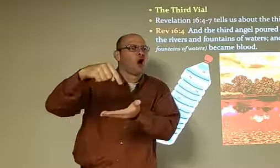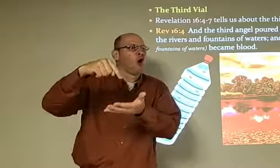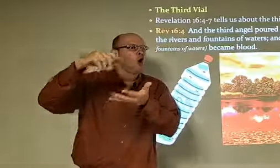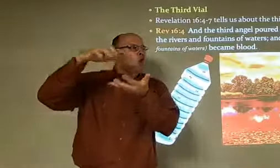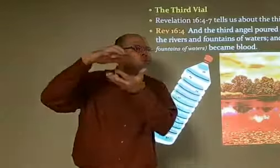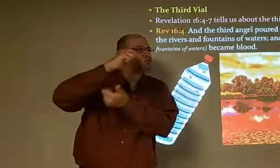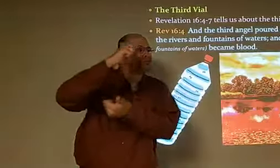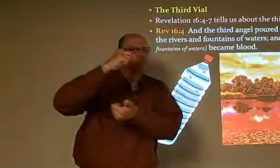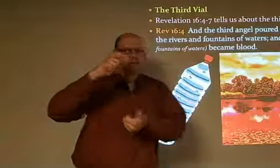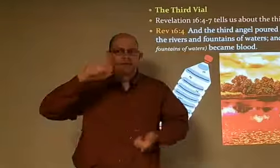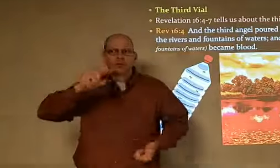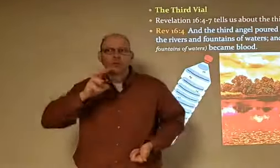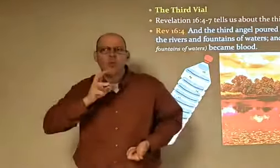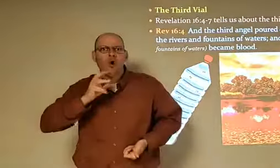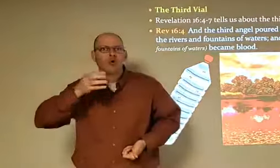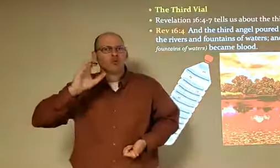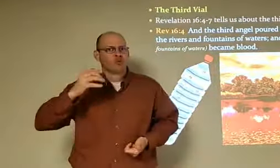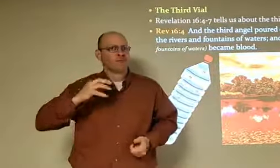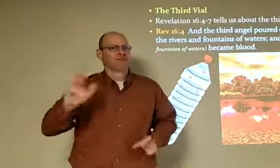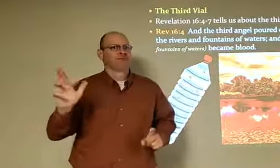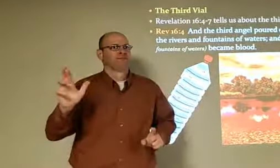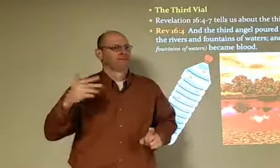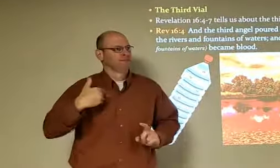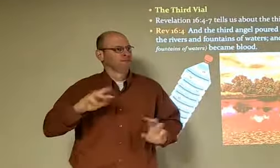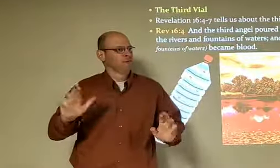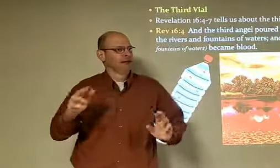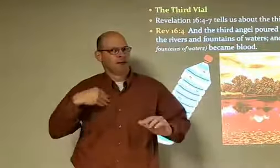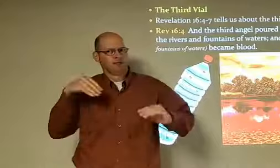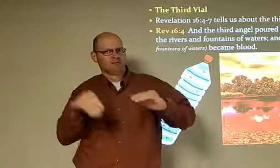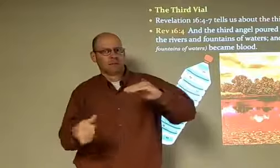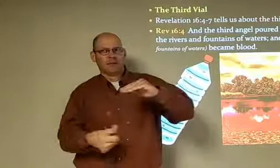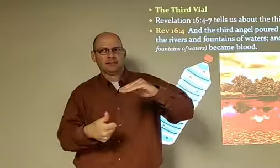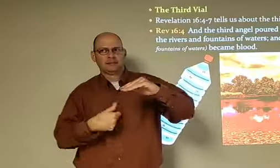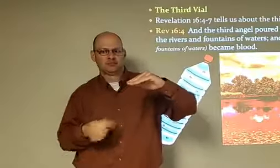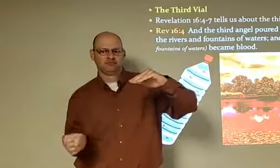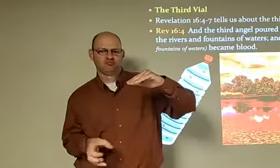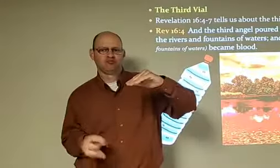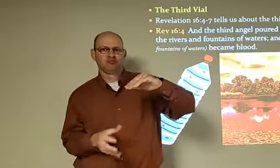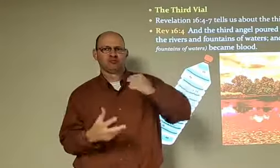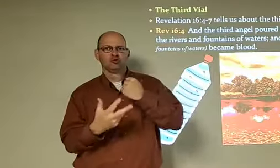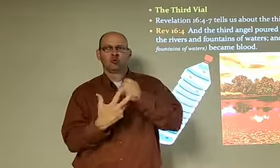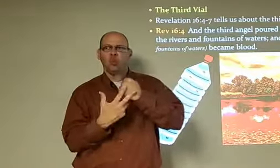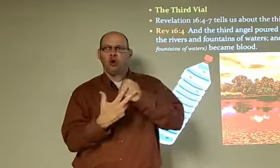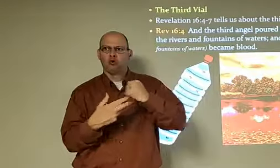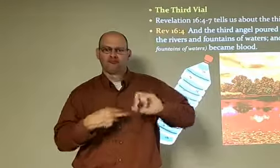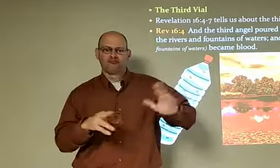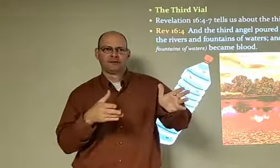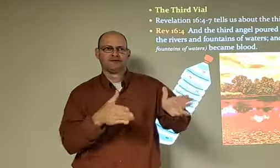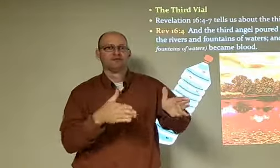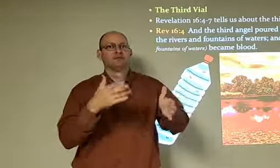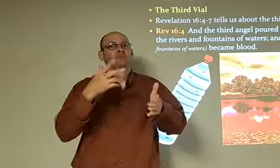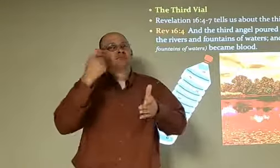for example, like if we had a tornado and there was just a disaster, we wouldn't have food or water. So you need to, you know, store, you